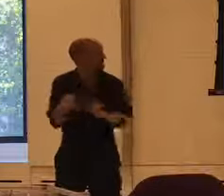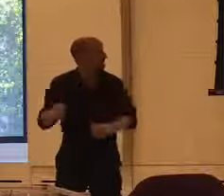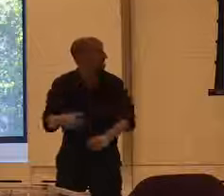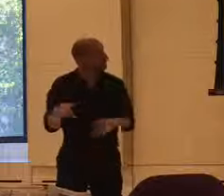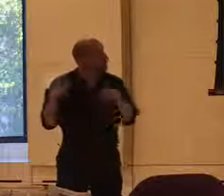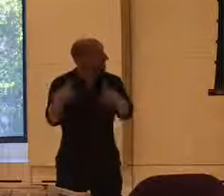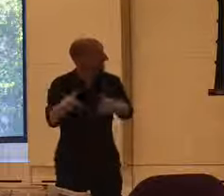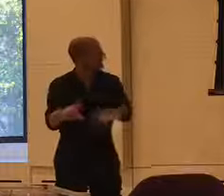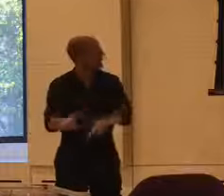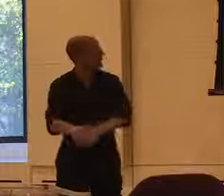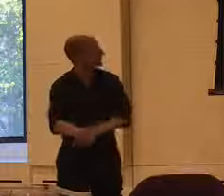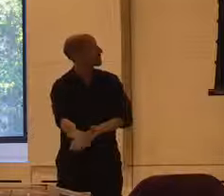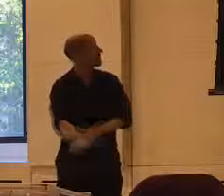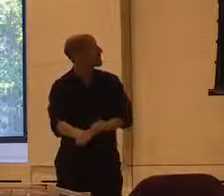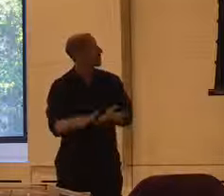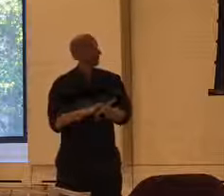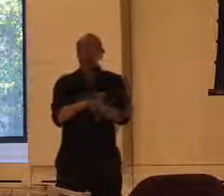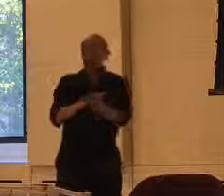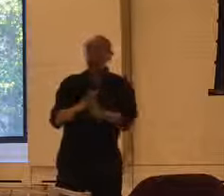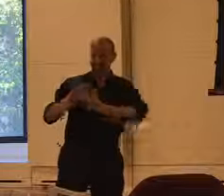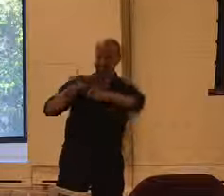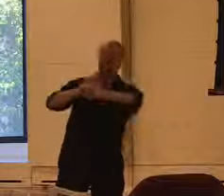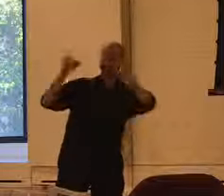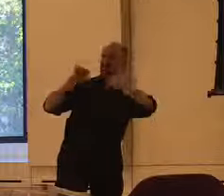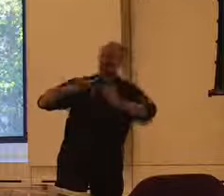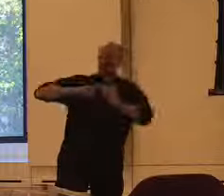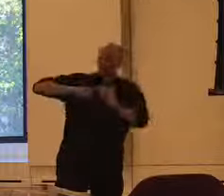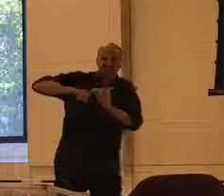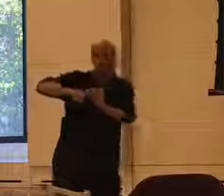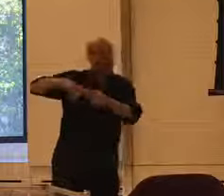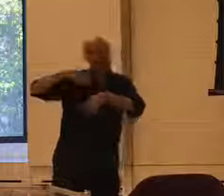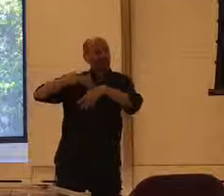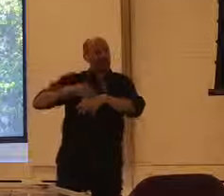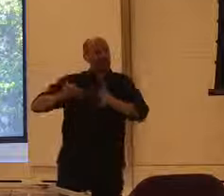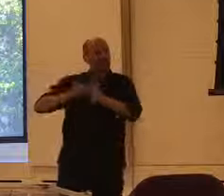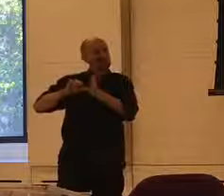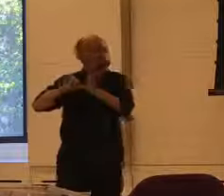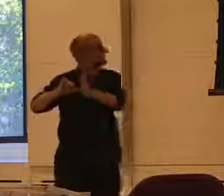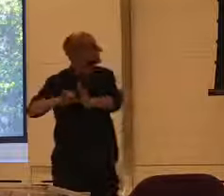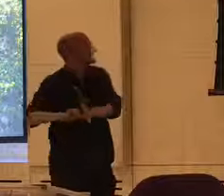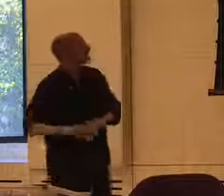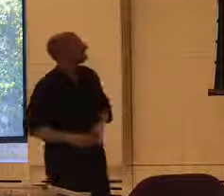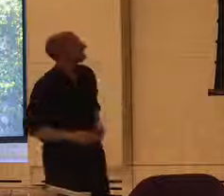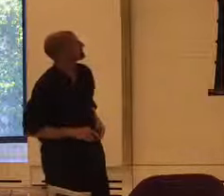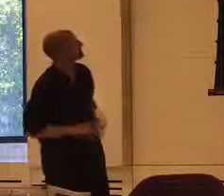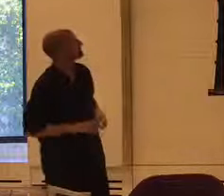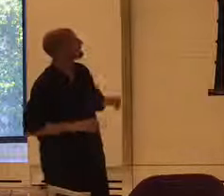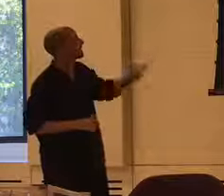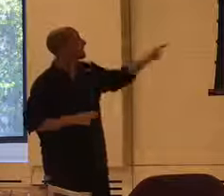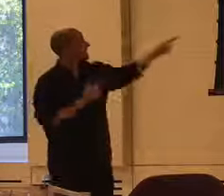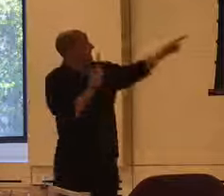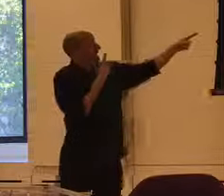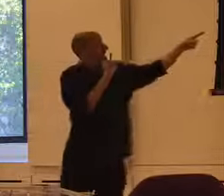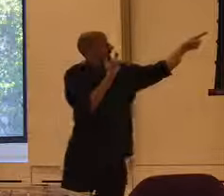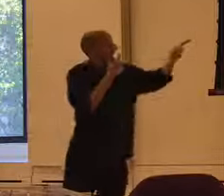persistent emotional maltreatment of a child, such as to cause severe and adverse effects on the